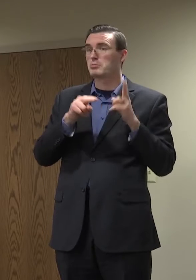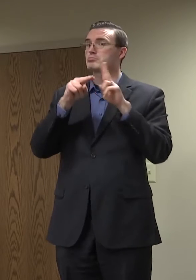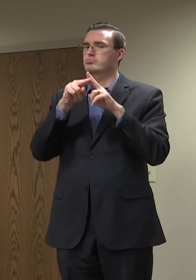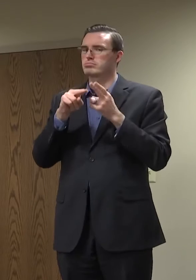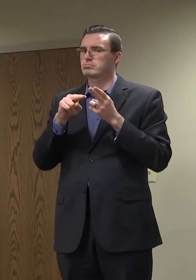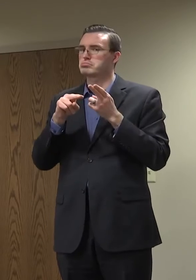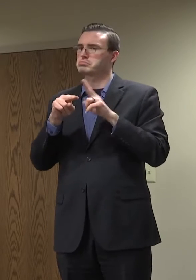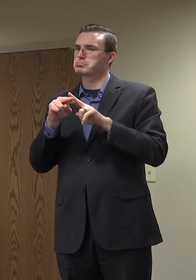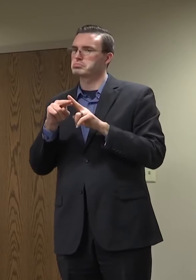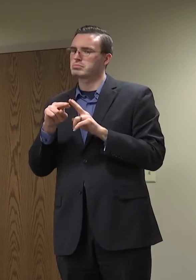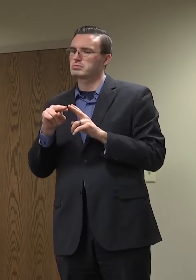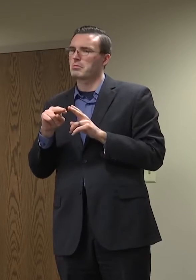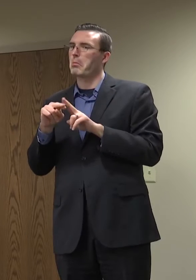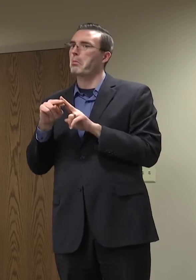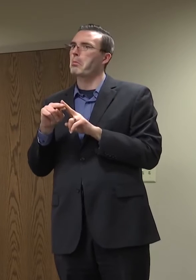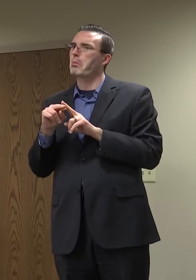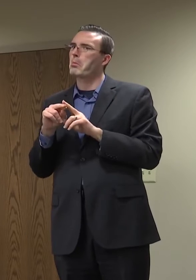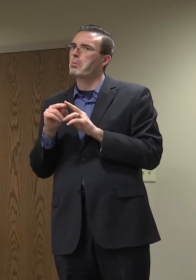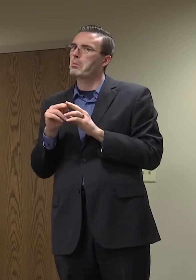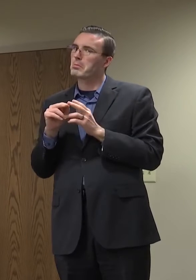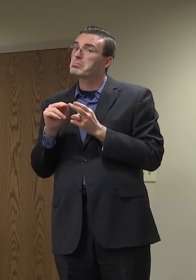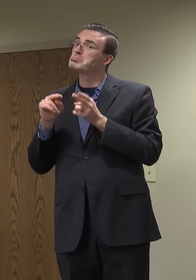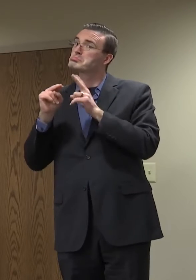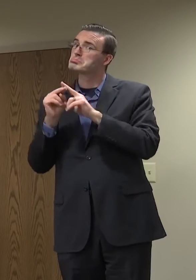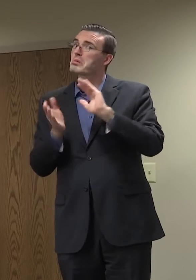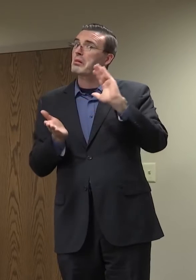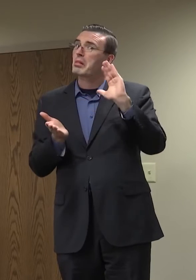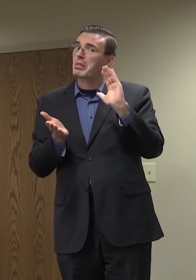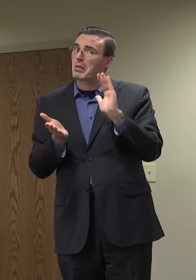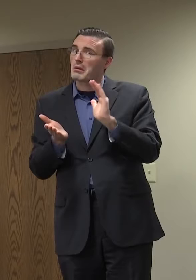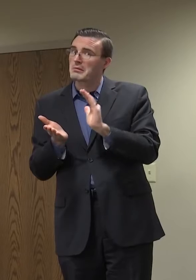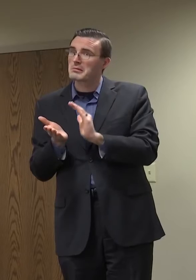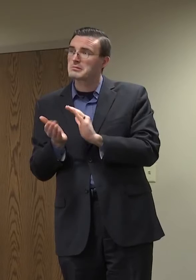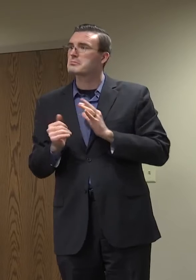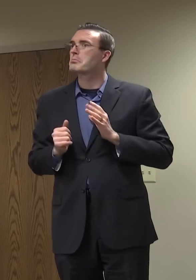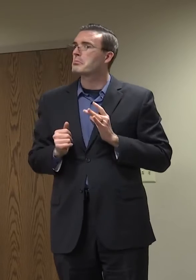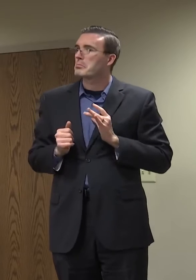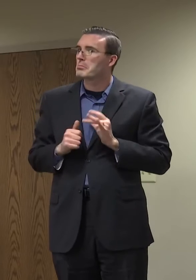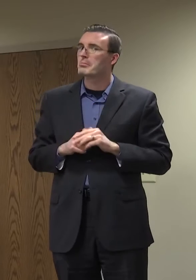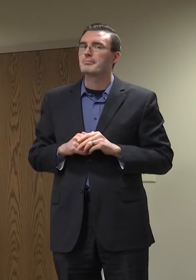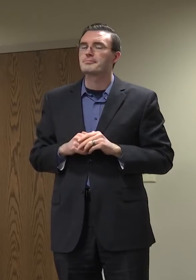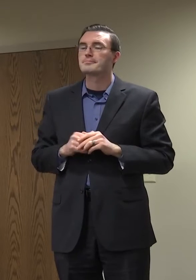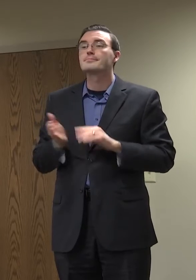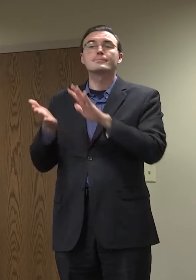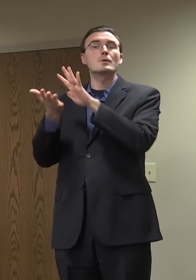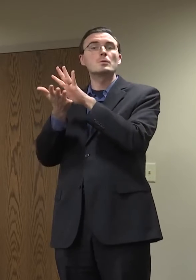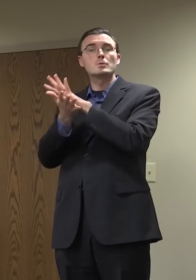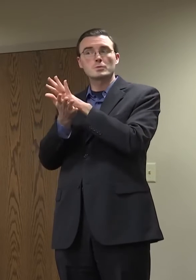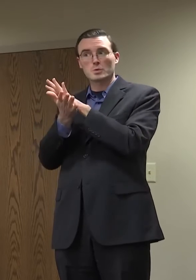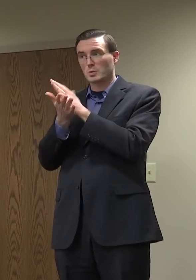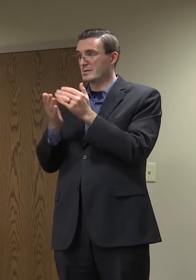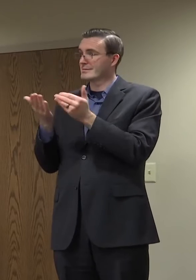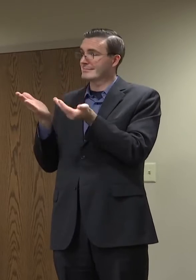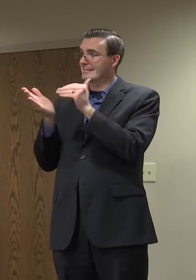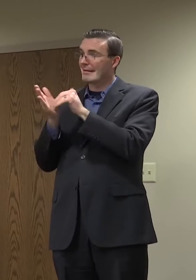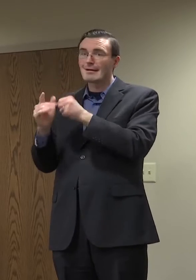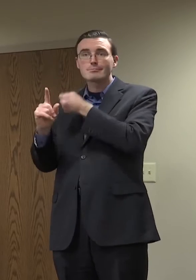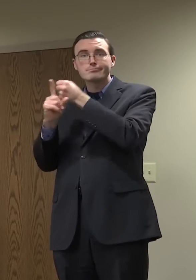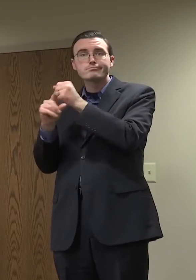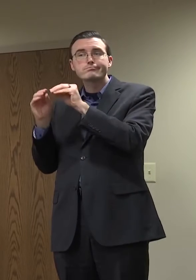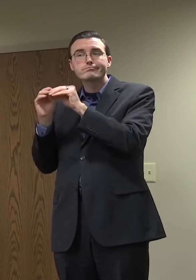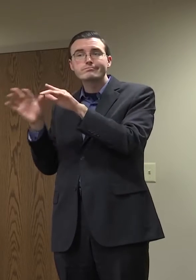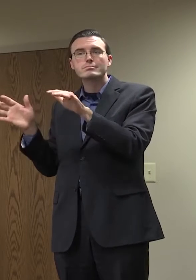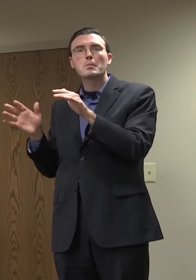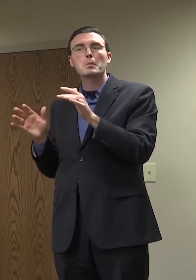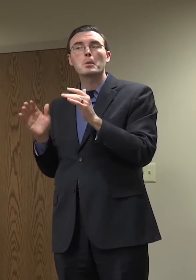Schools that remained in person did not report any episodes of in-school transmission, and they are finishing out the end of their school term week